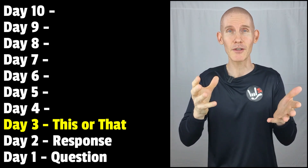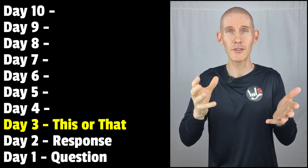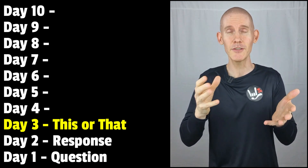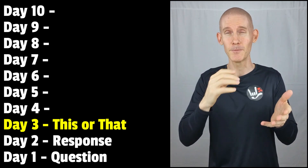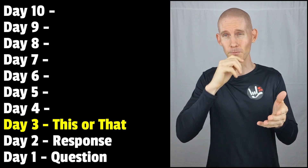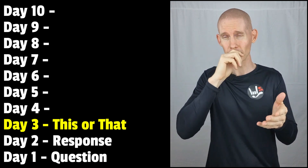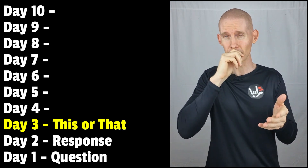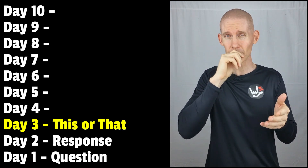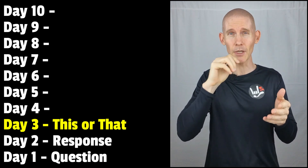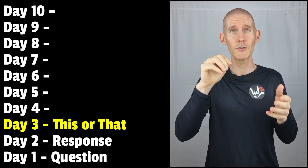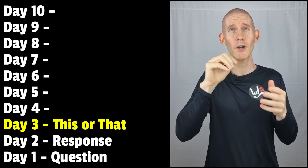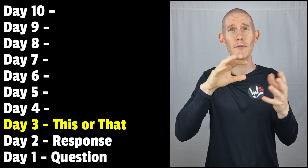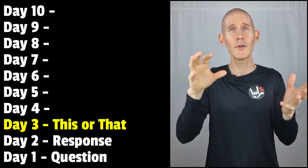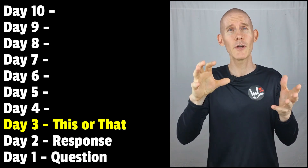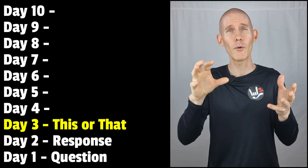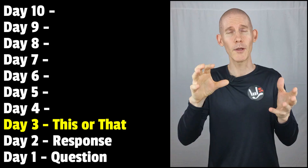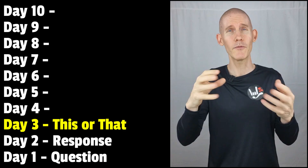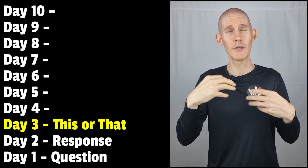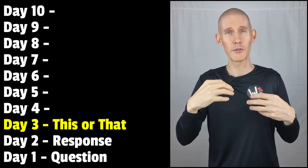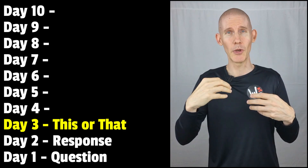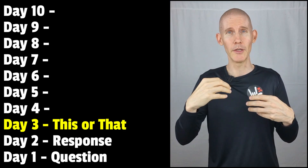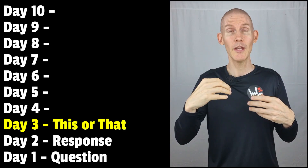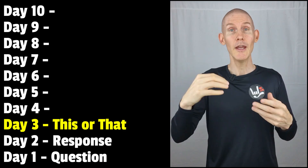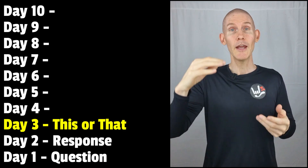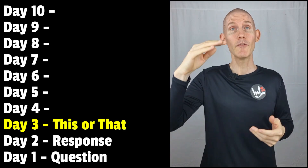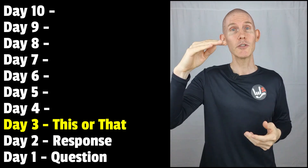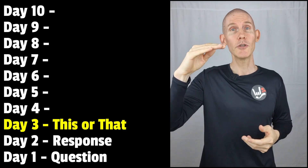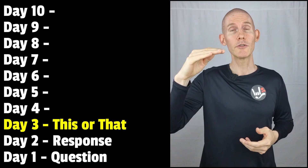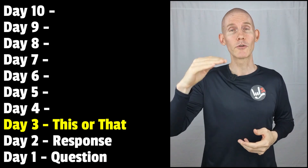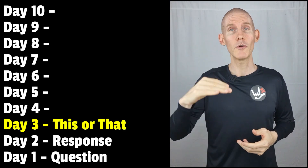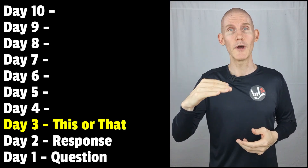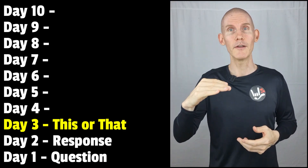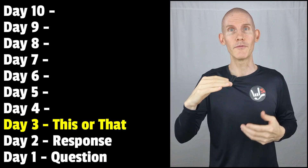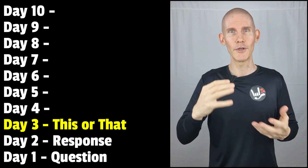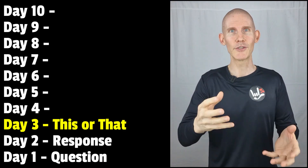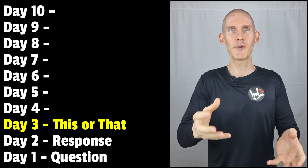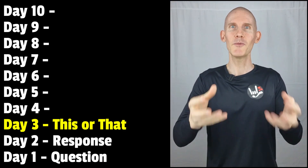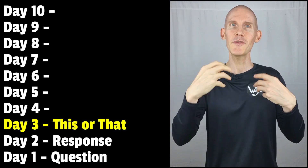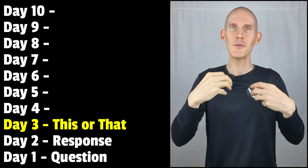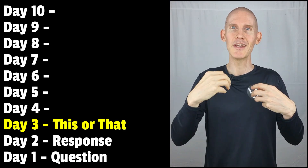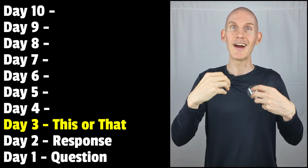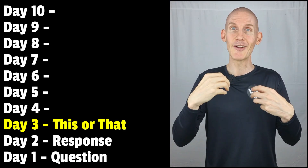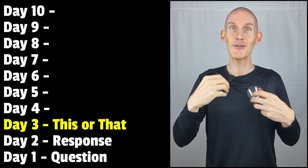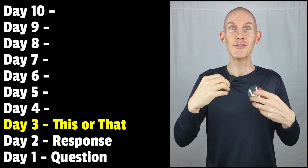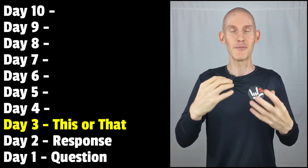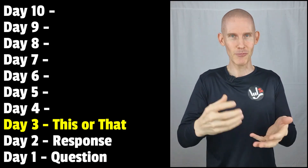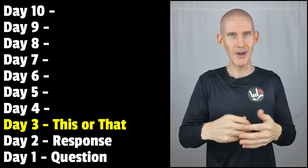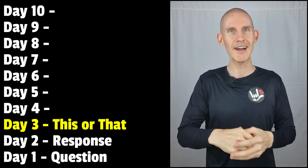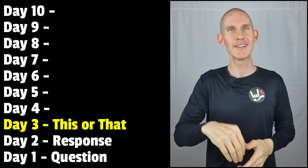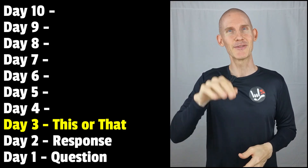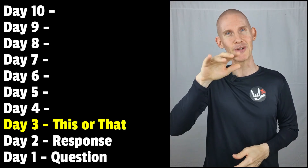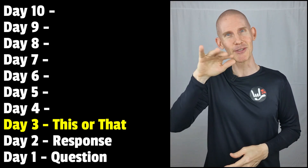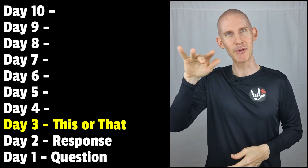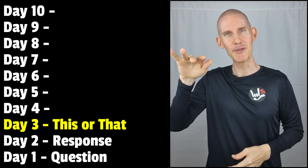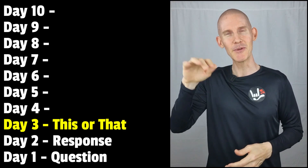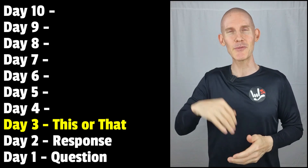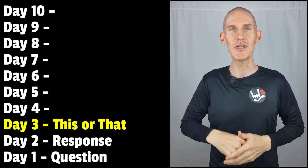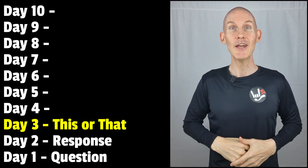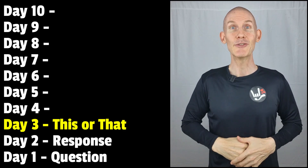instructions. Try to figure out what I'm finger spelling, and eventually you can scroll down and finger spell with me. I urge you, practice finger spelling with me, just